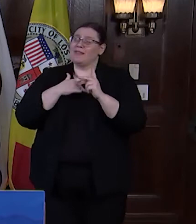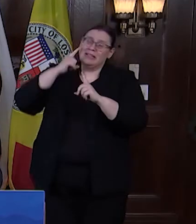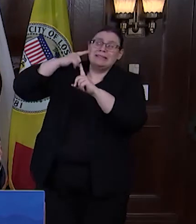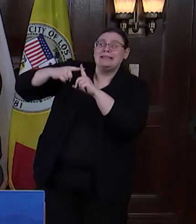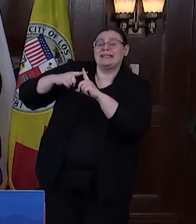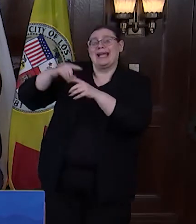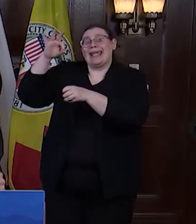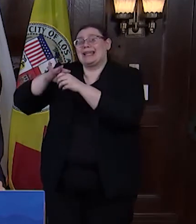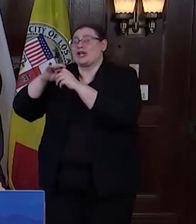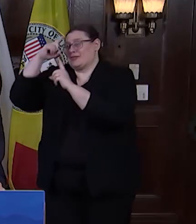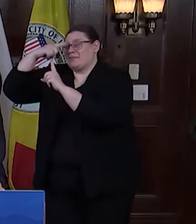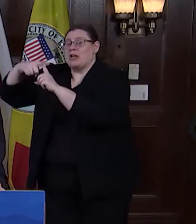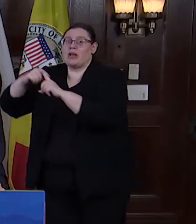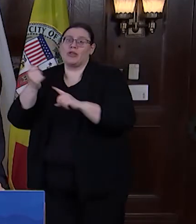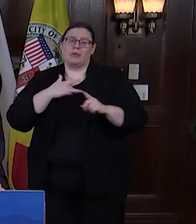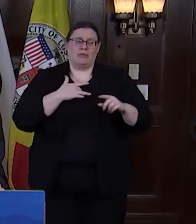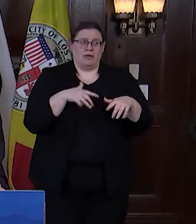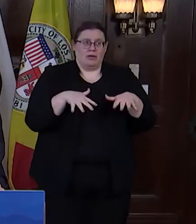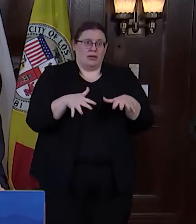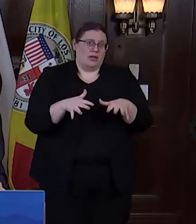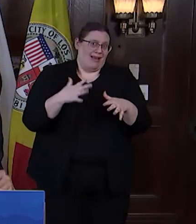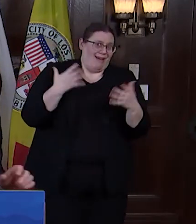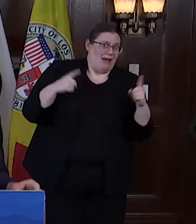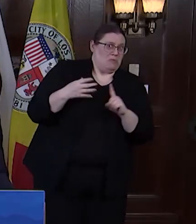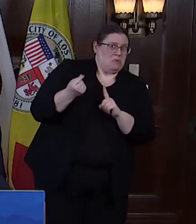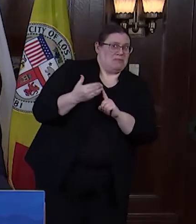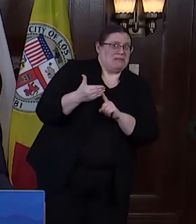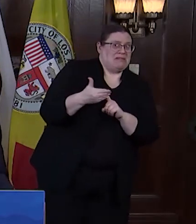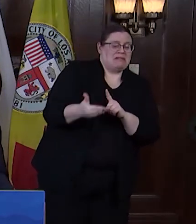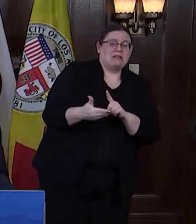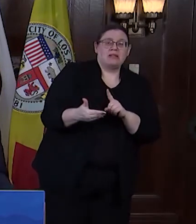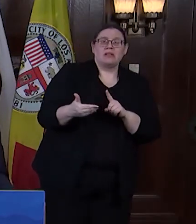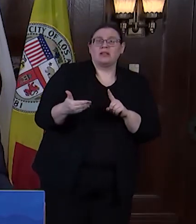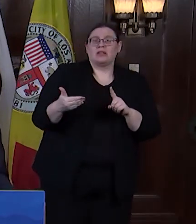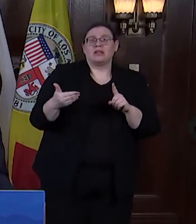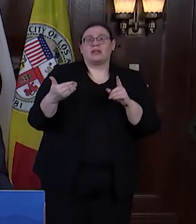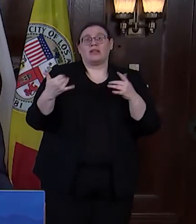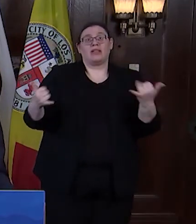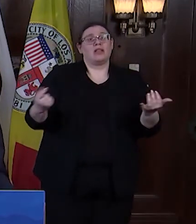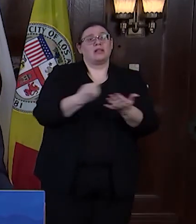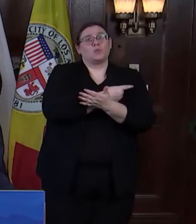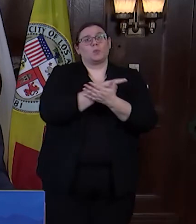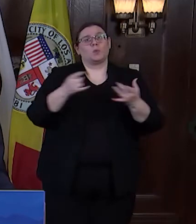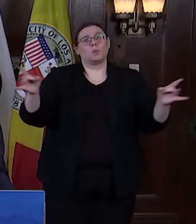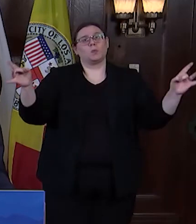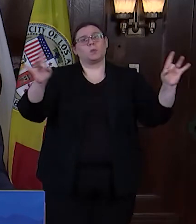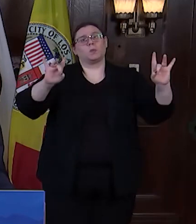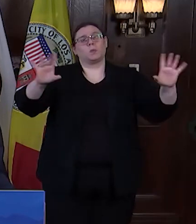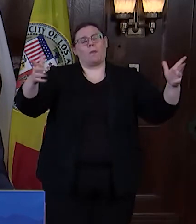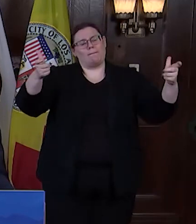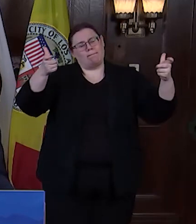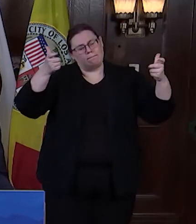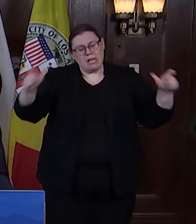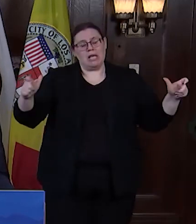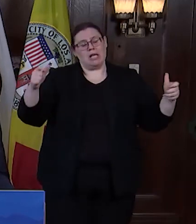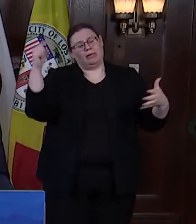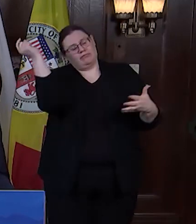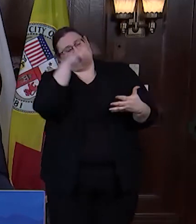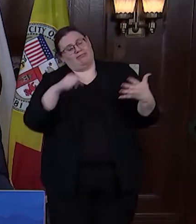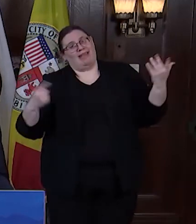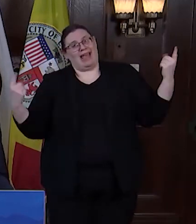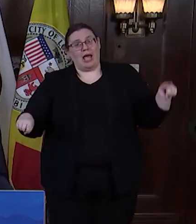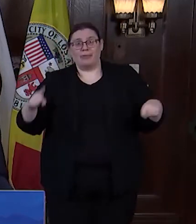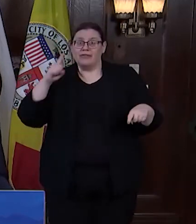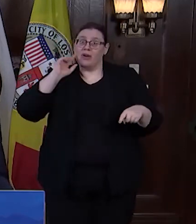season, while others are feeling anxious about what may lie ahead. This is a big, big week for our nation and for our city.